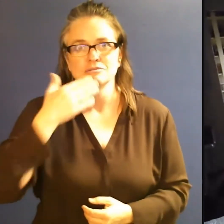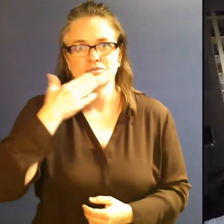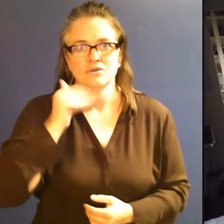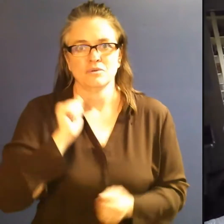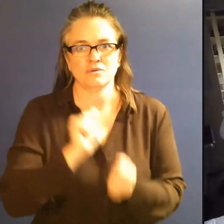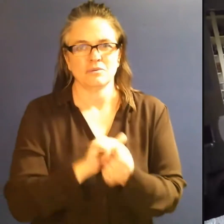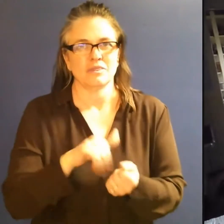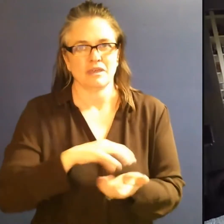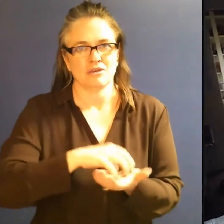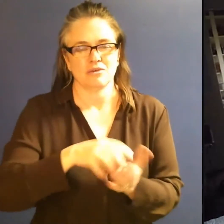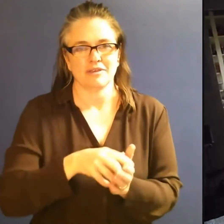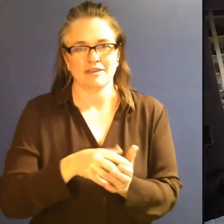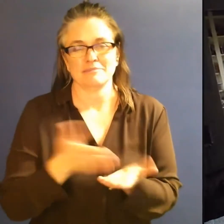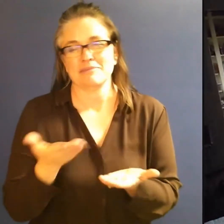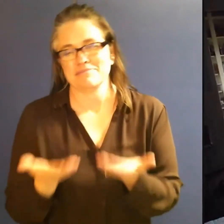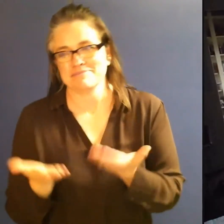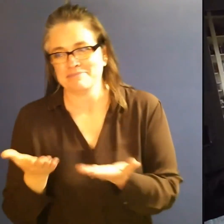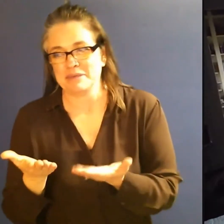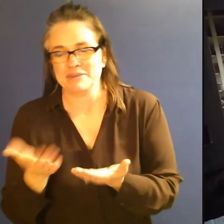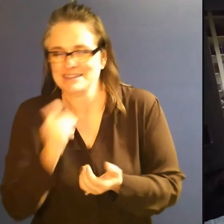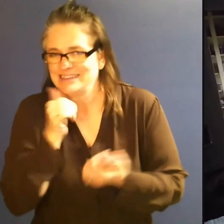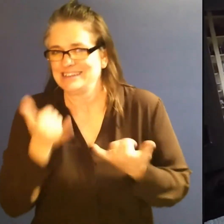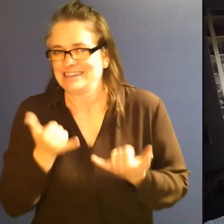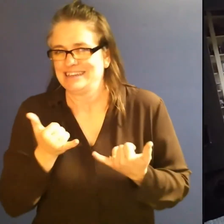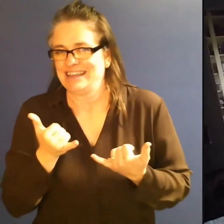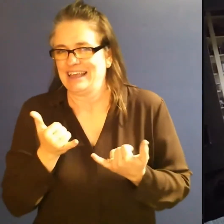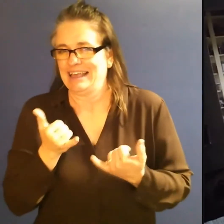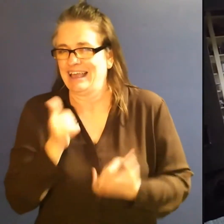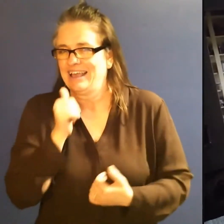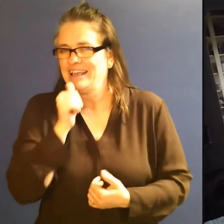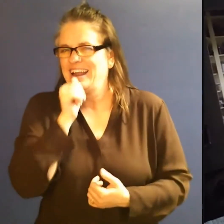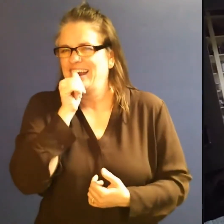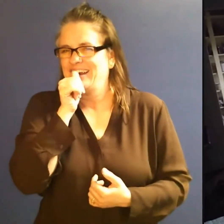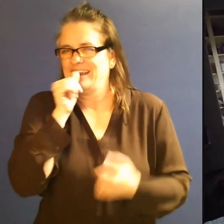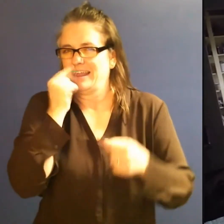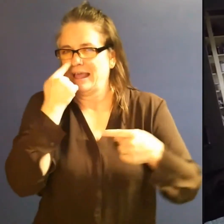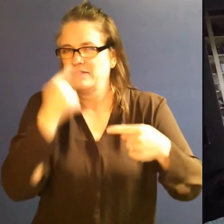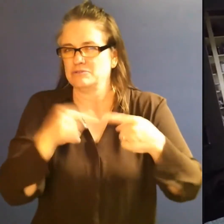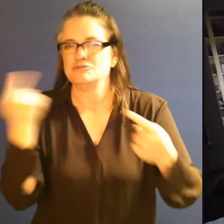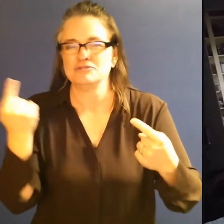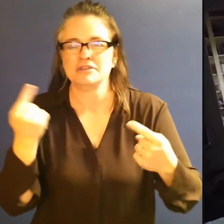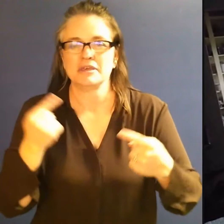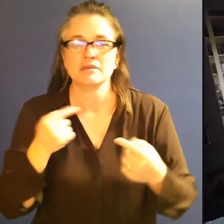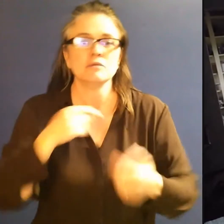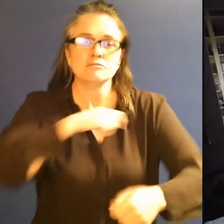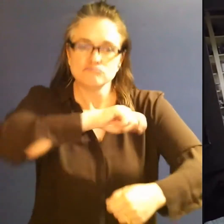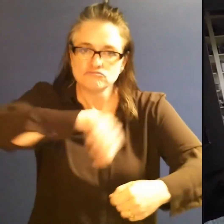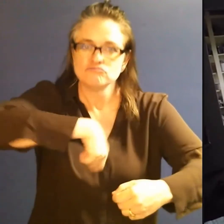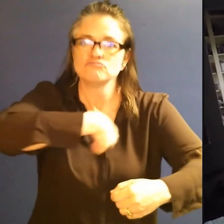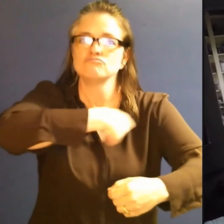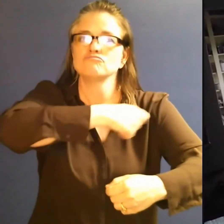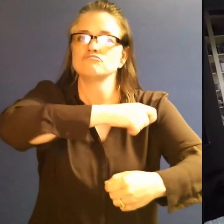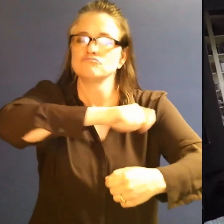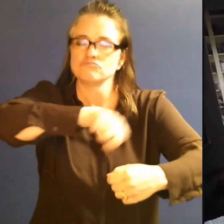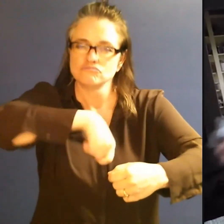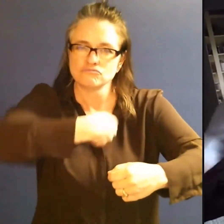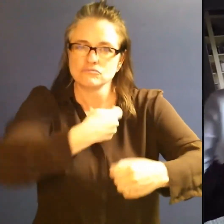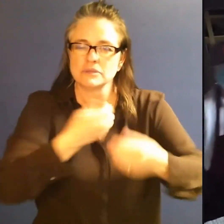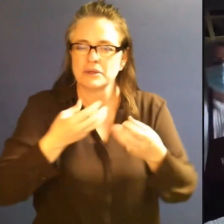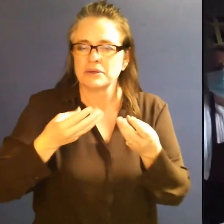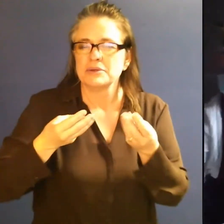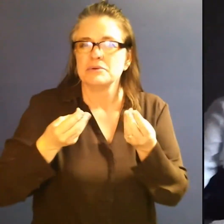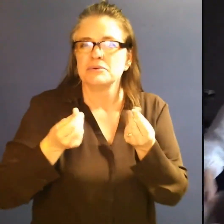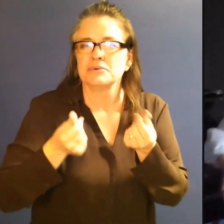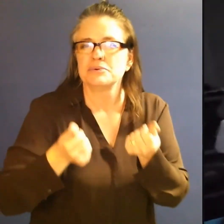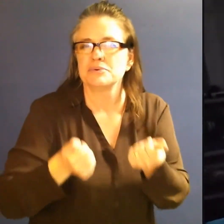that today in case of nut allergies. You just mix it all up. Nice and creamy. And